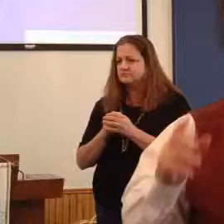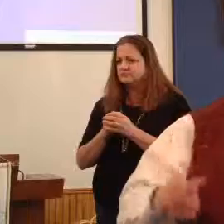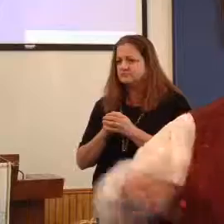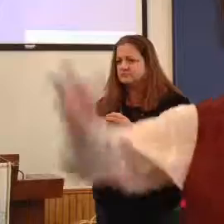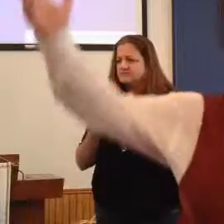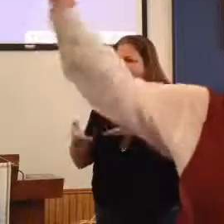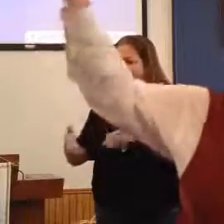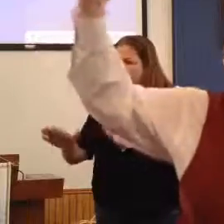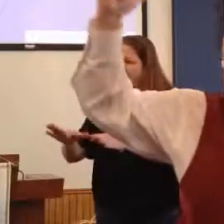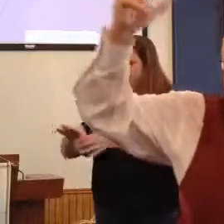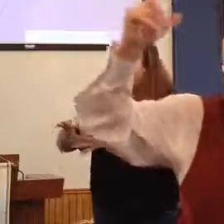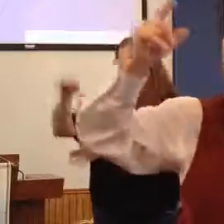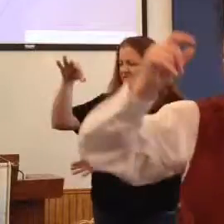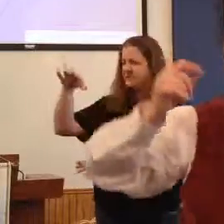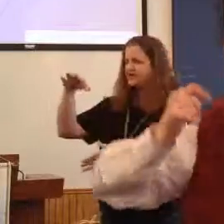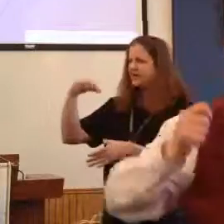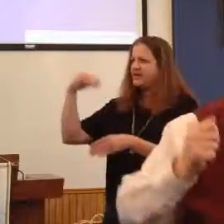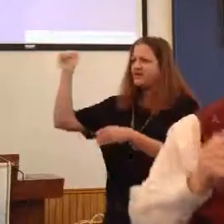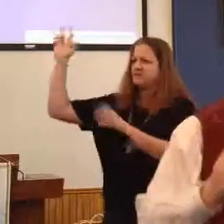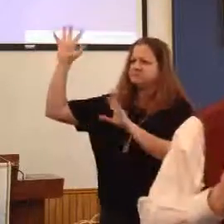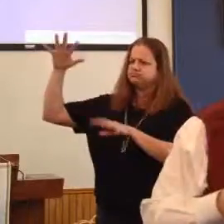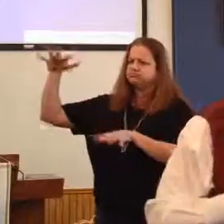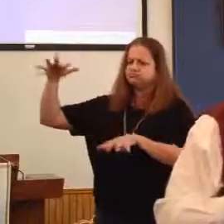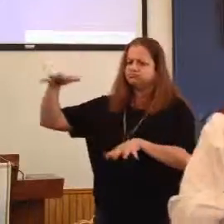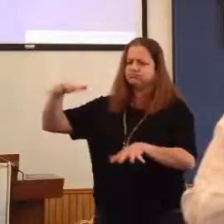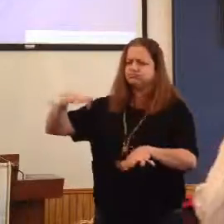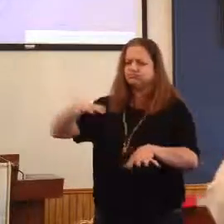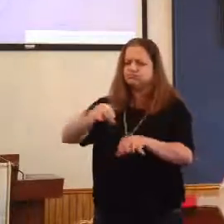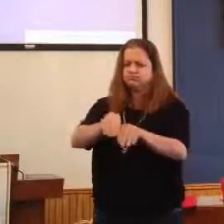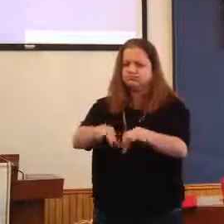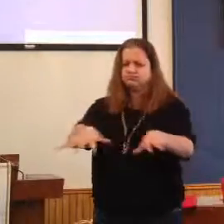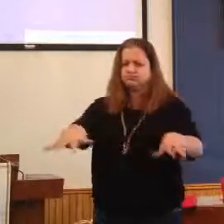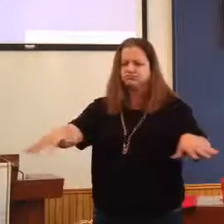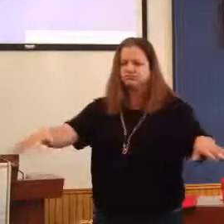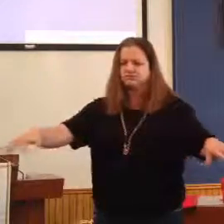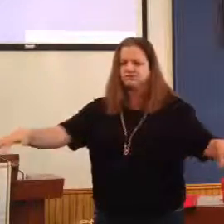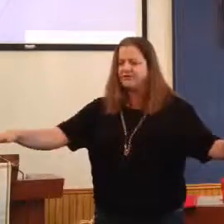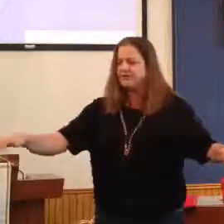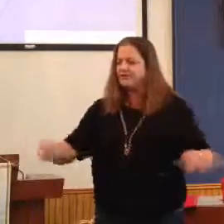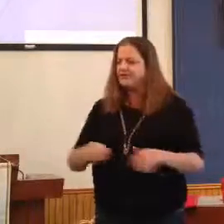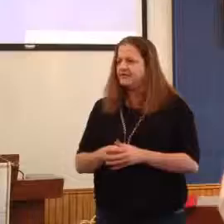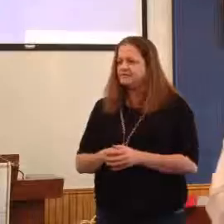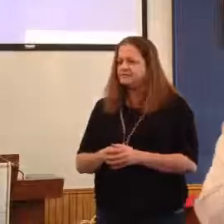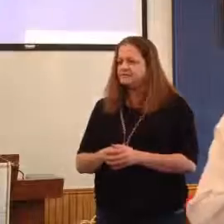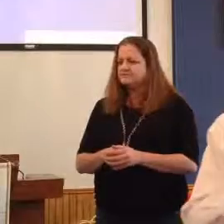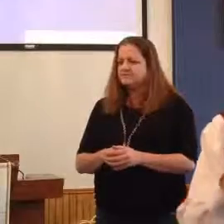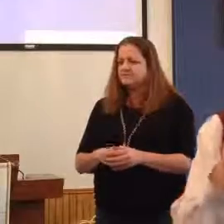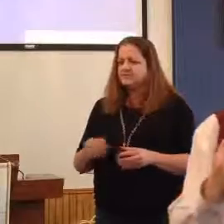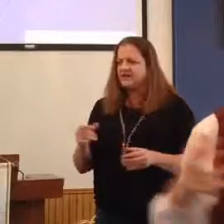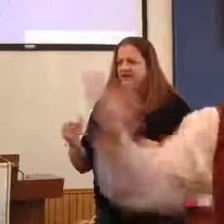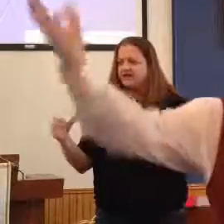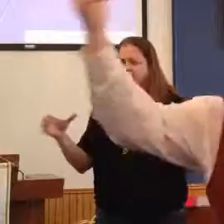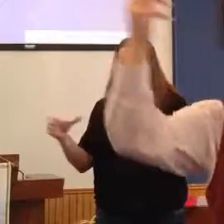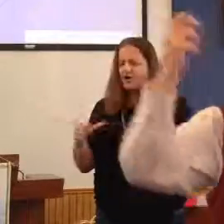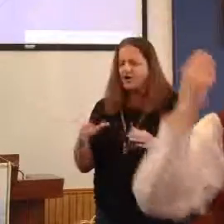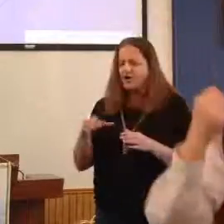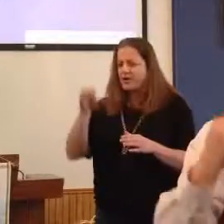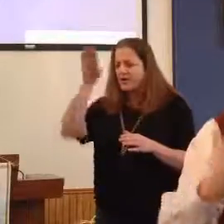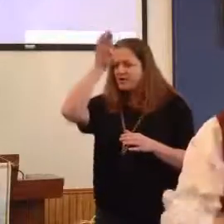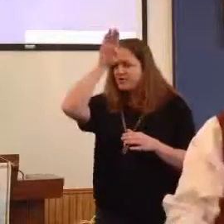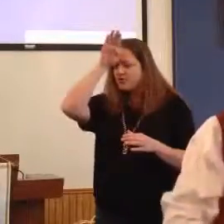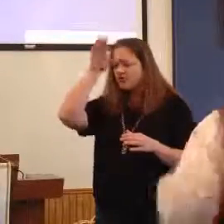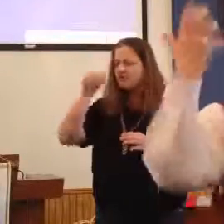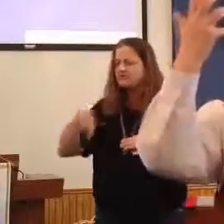the Spirit of God, that flame that came down on the crowd at Pentecost, that